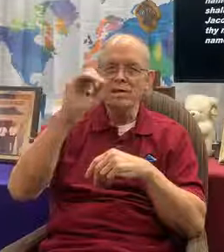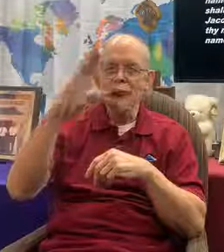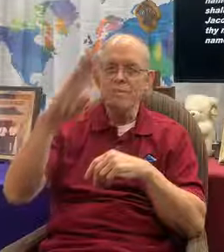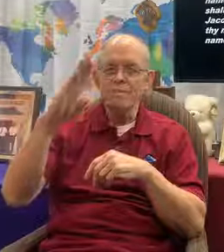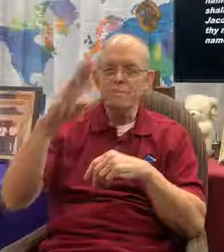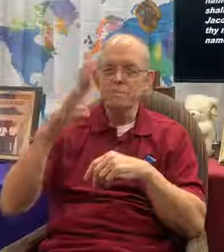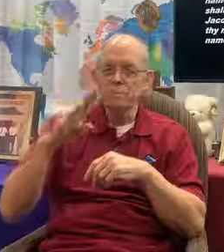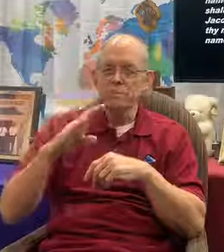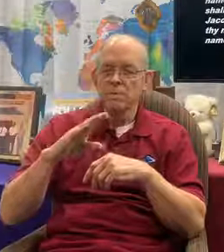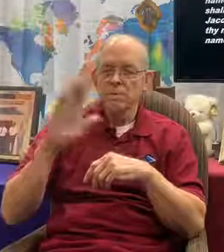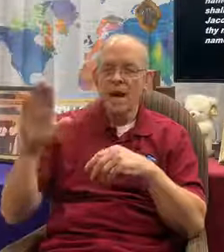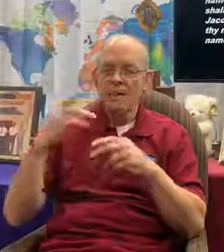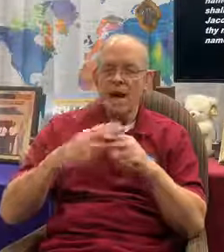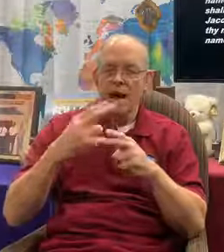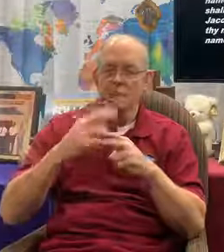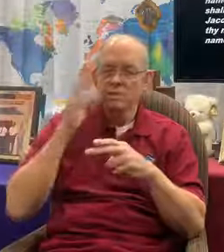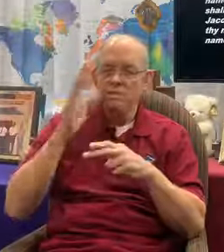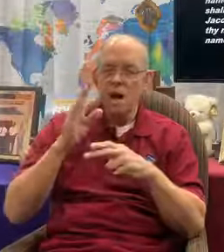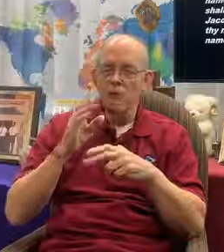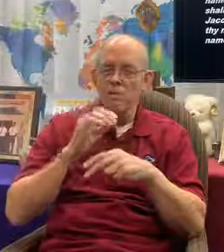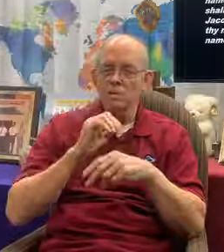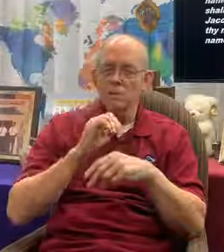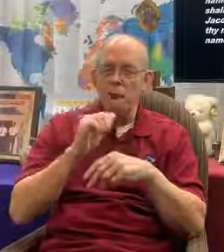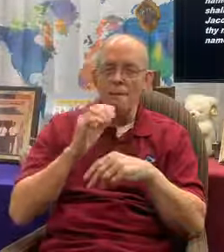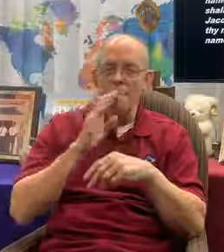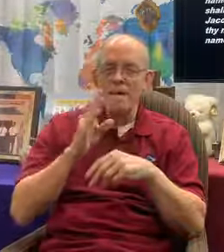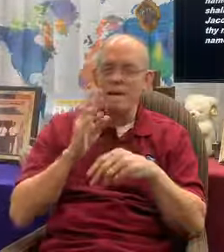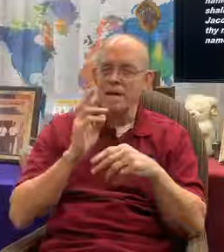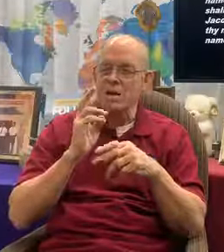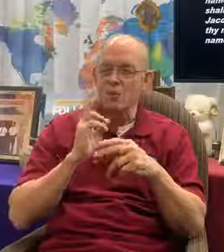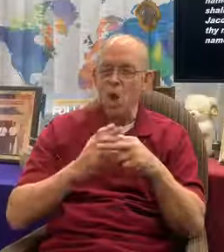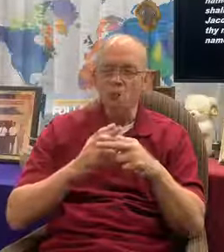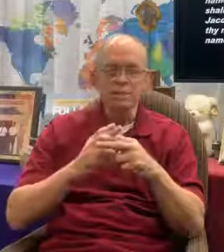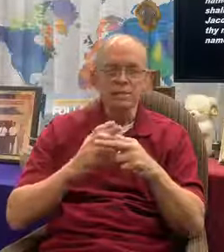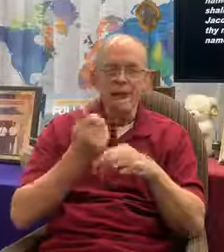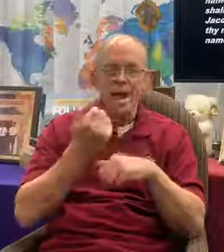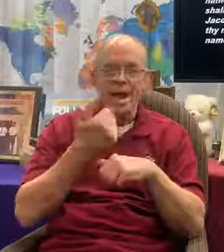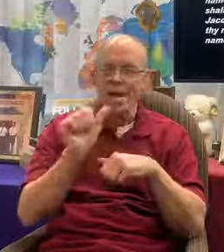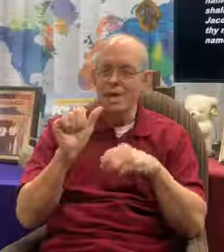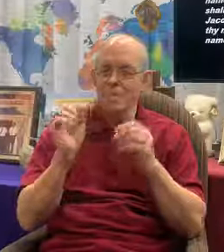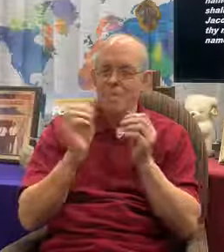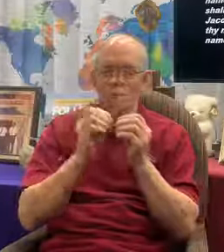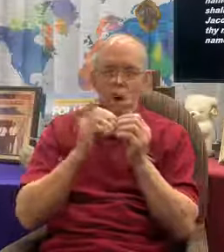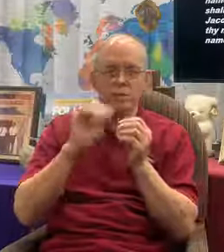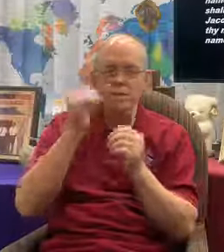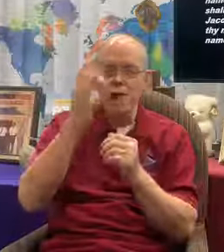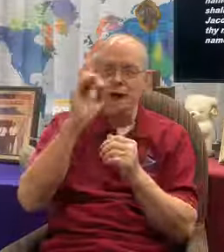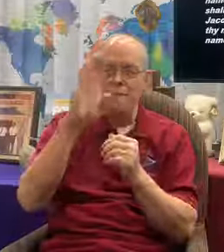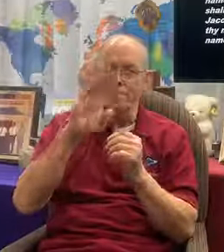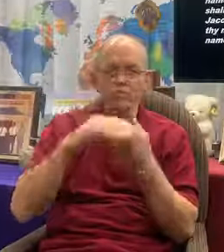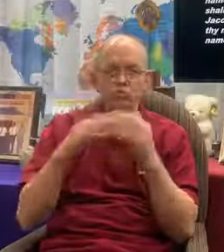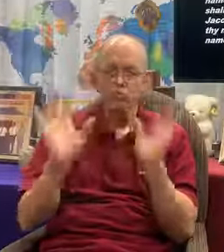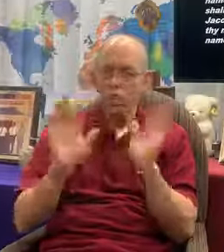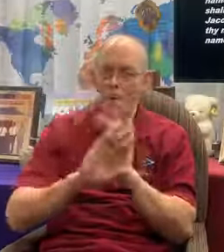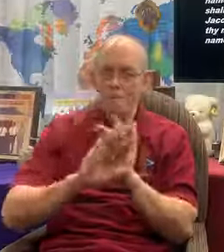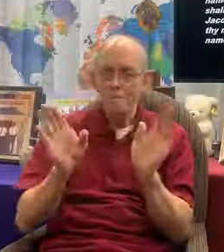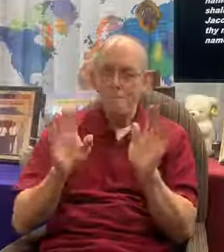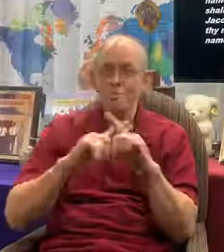Jacob, thy name shall not be called anymore Jacob, but